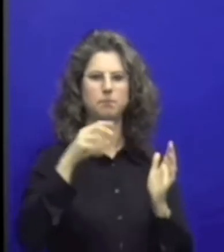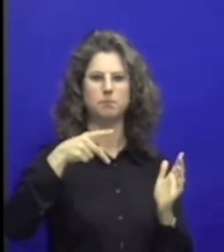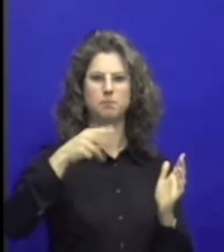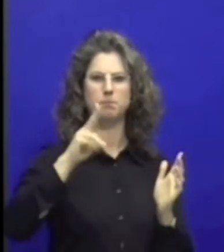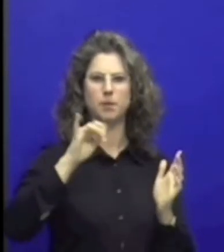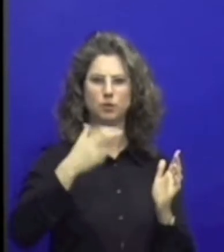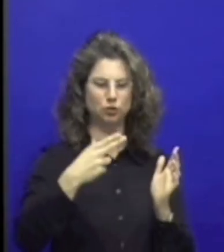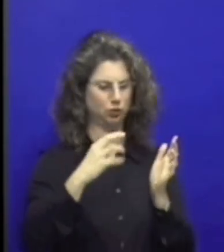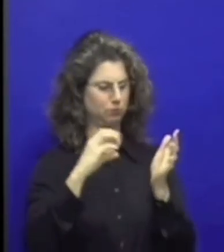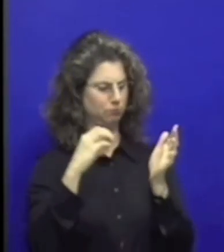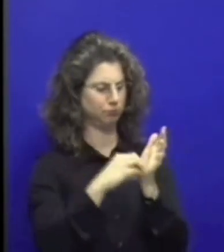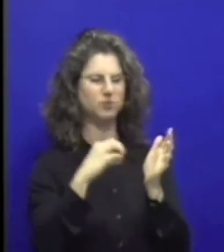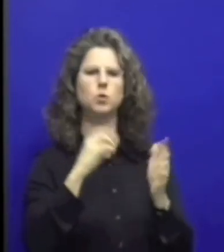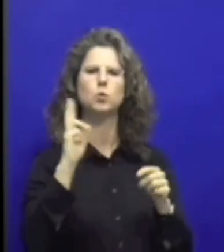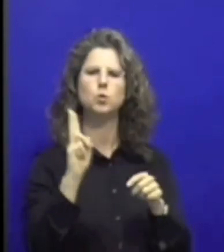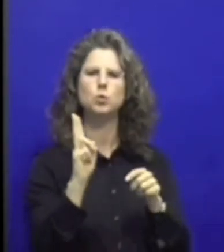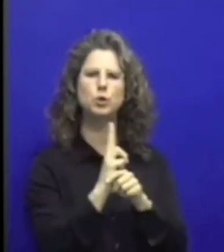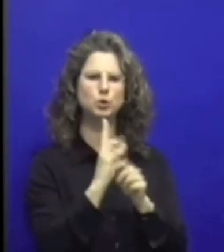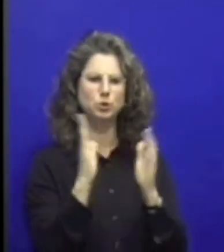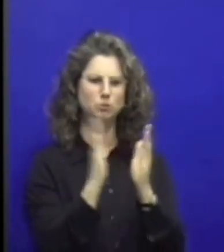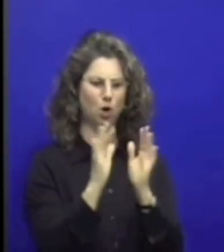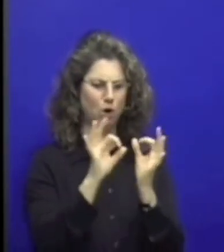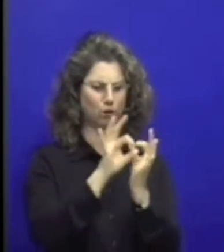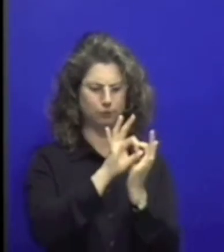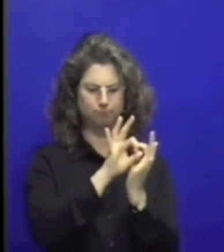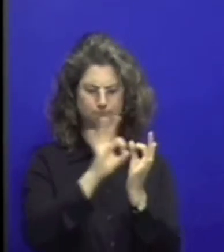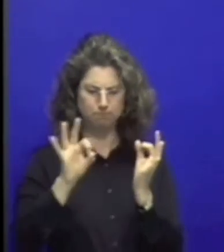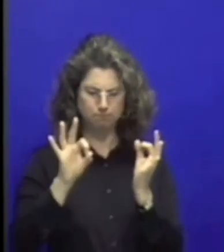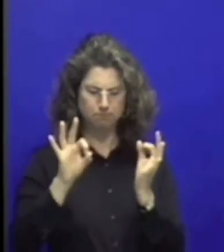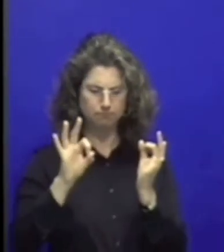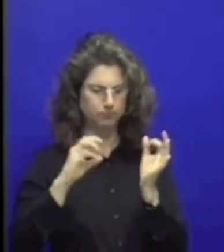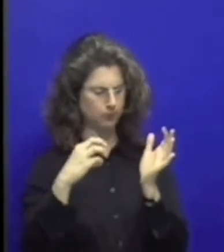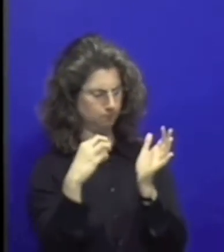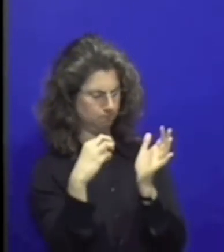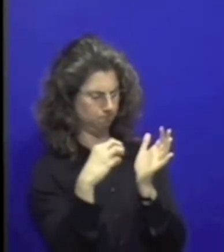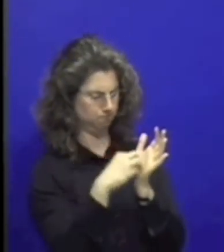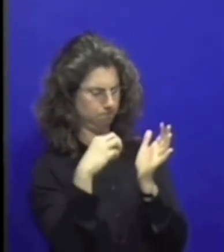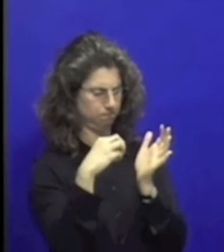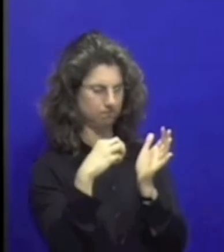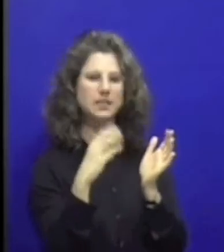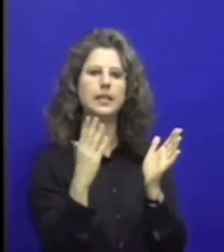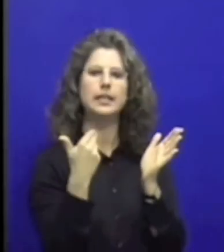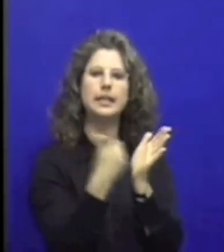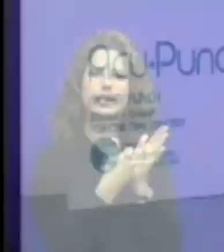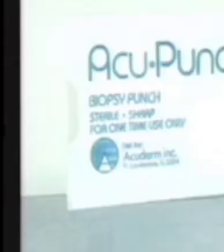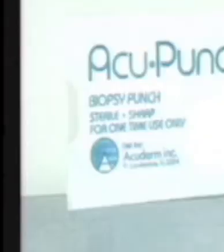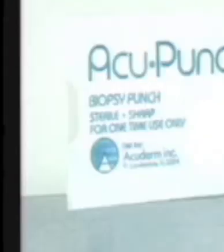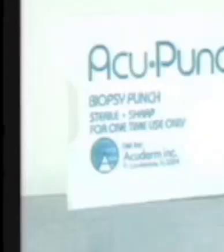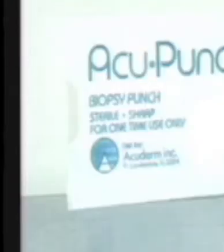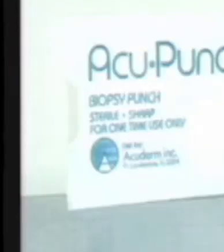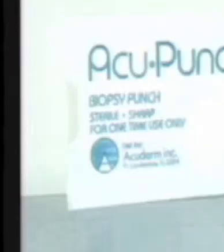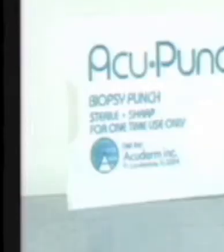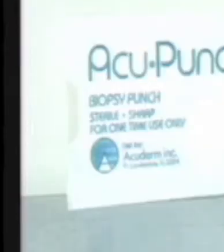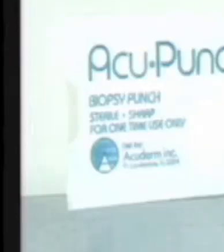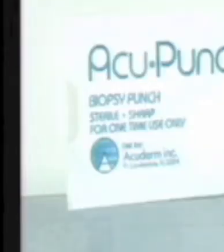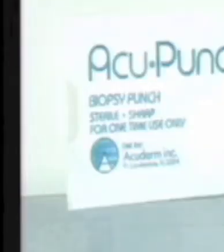We use a small instrument to collect a piece of tissue near the sore, and then we'll send that in.